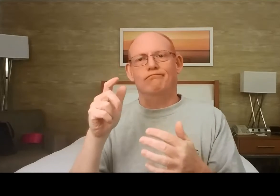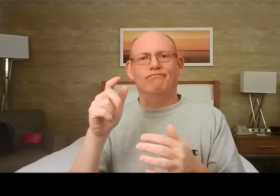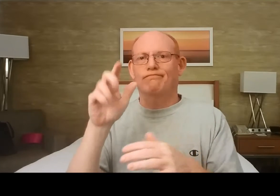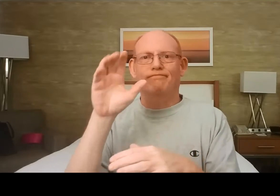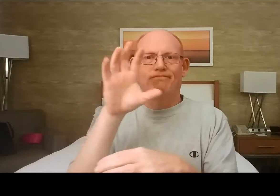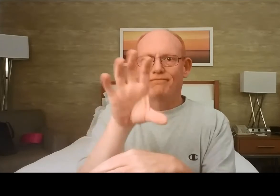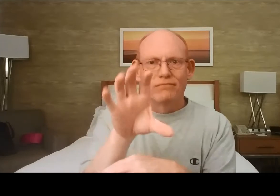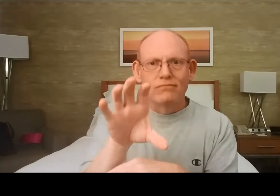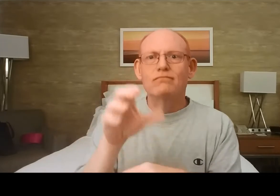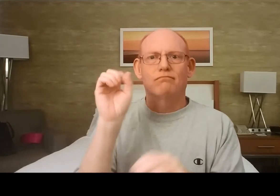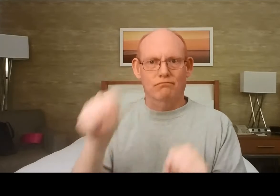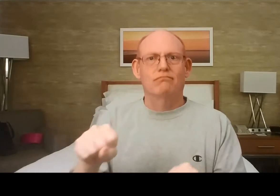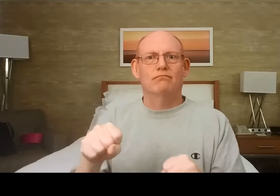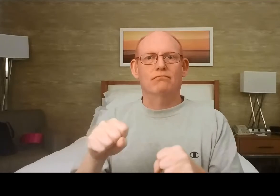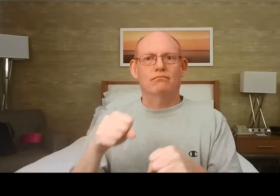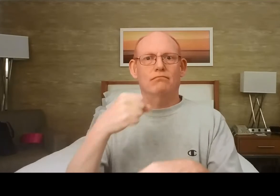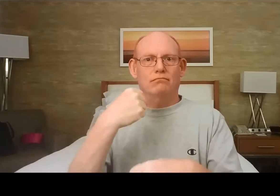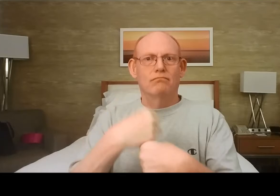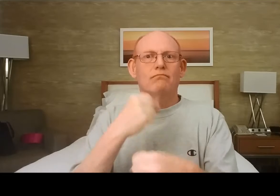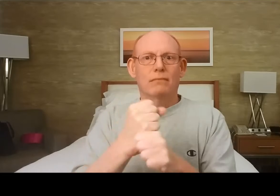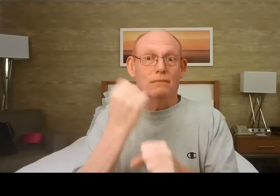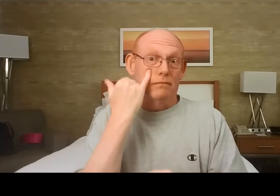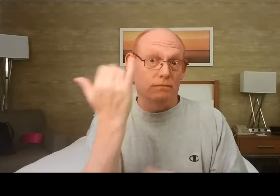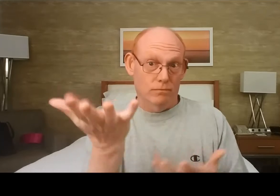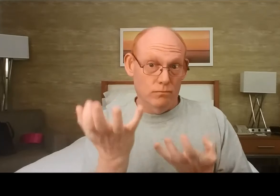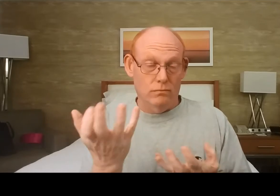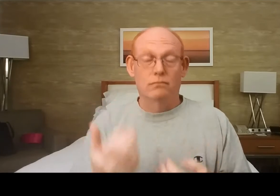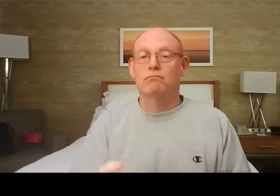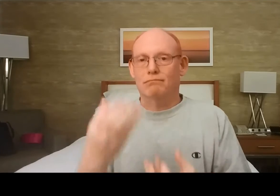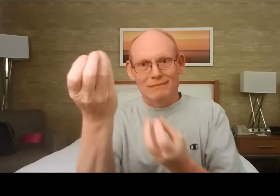make another ASL video. In fact, I probably will. Just let me know.